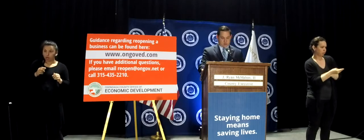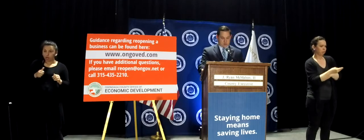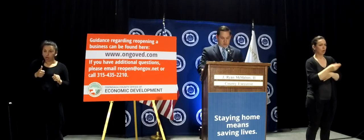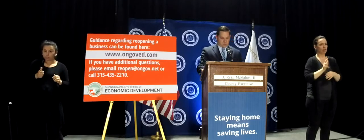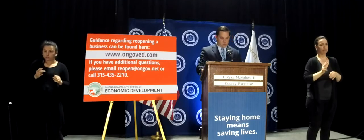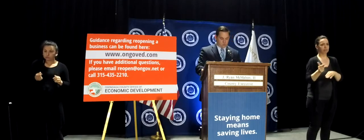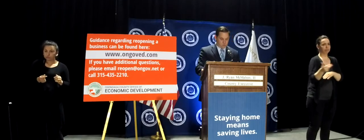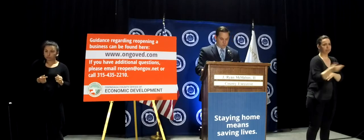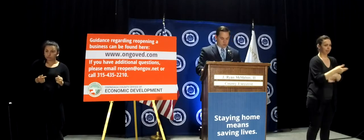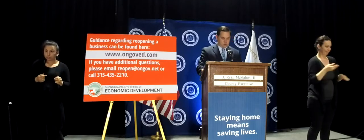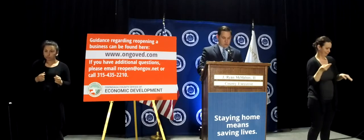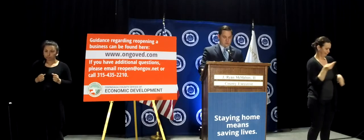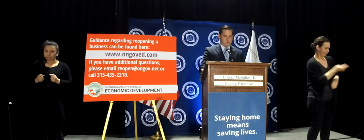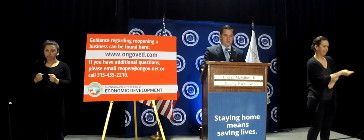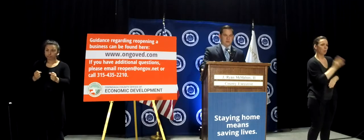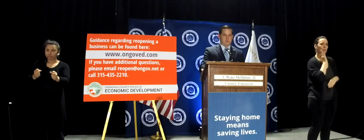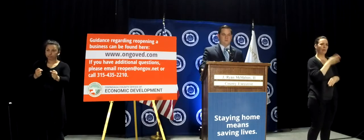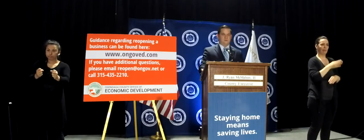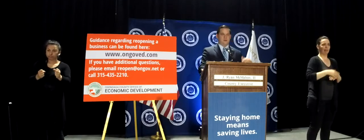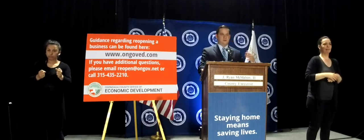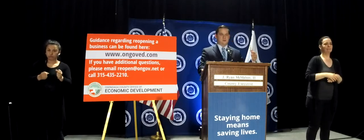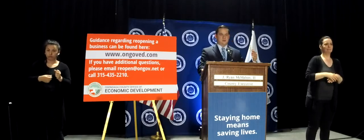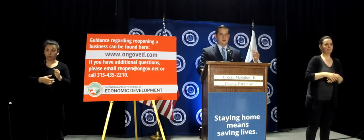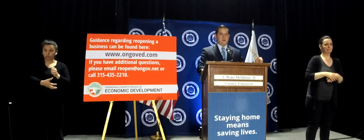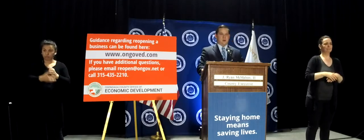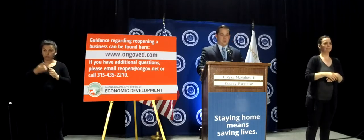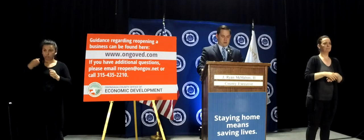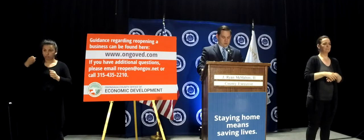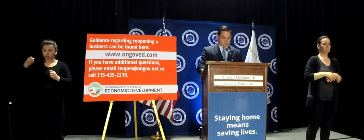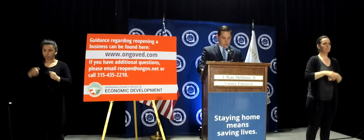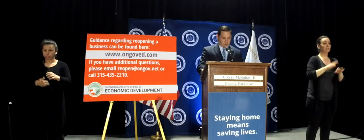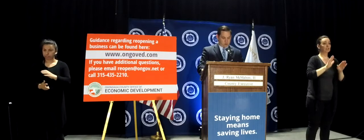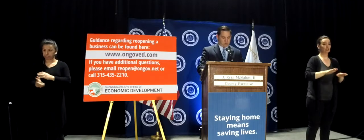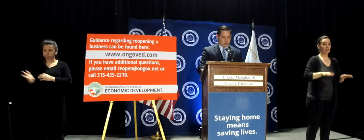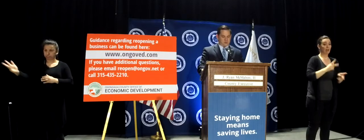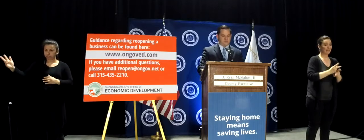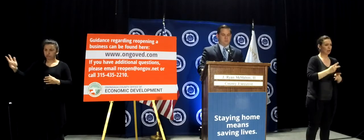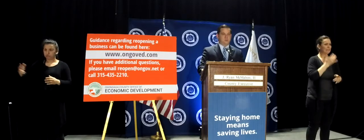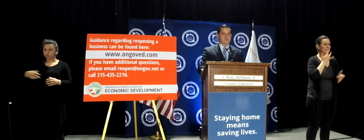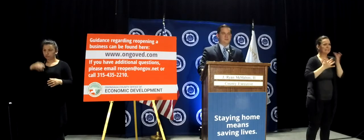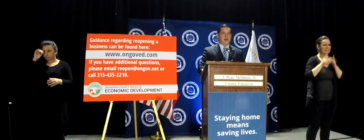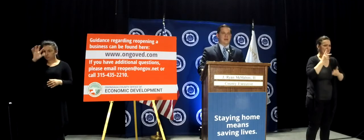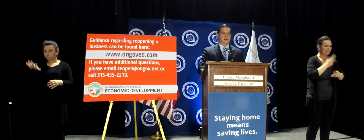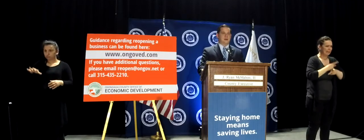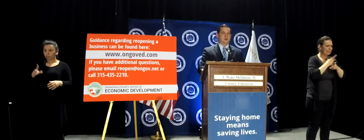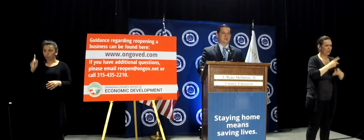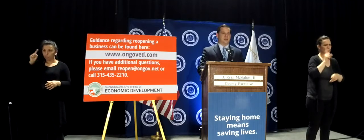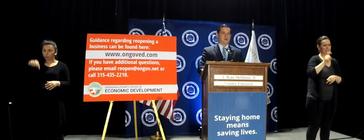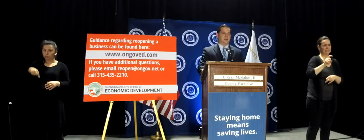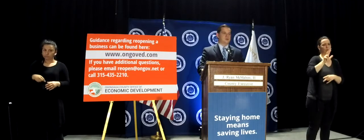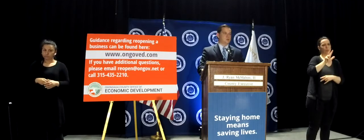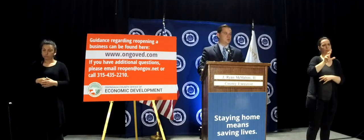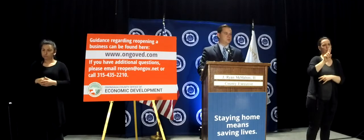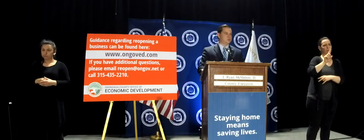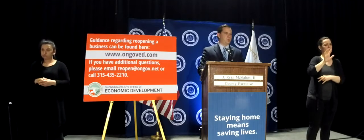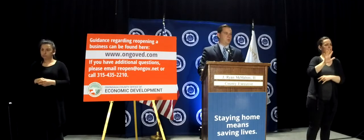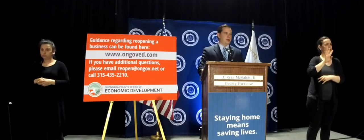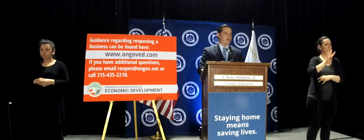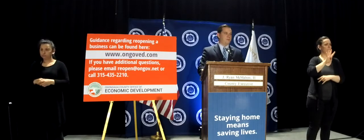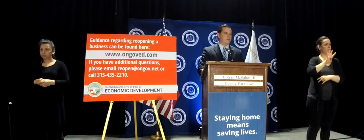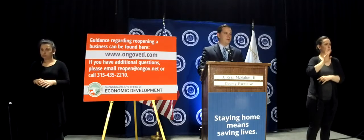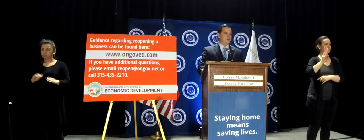Solutions, as we get into the phases, we are going to extend our Childcare